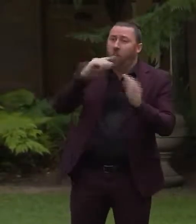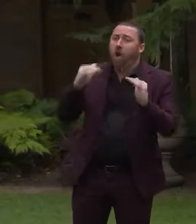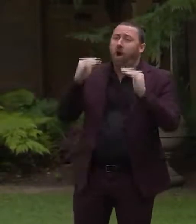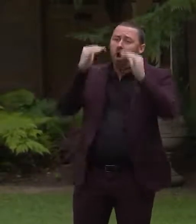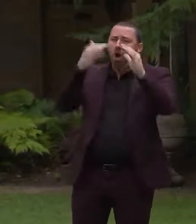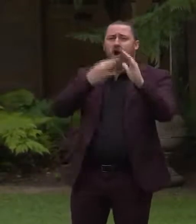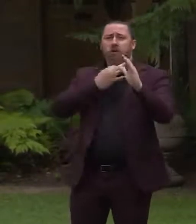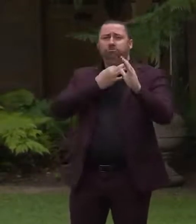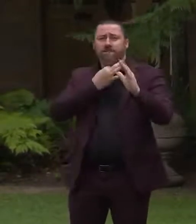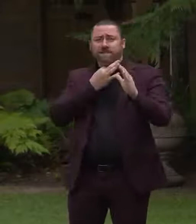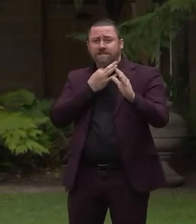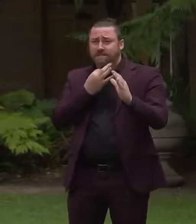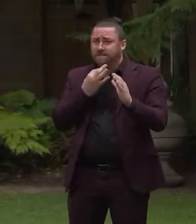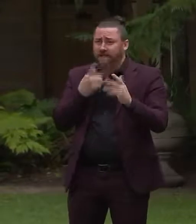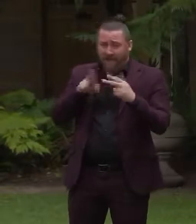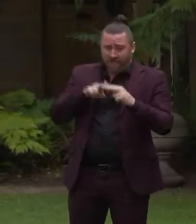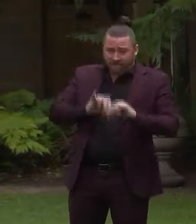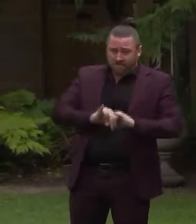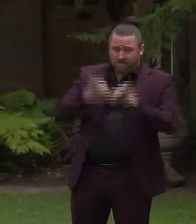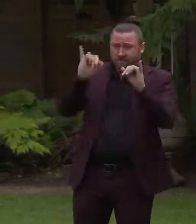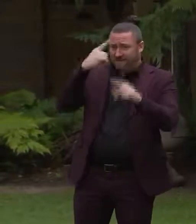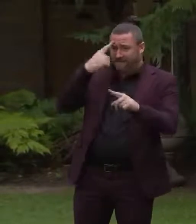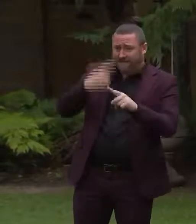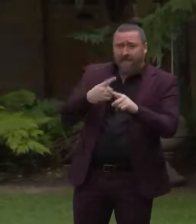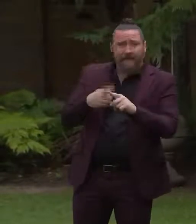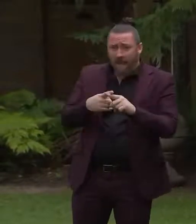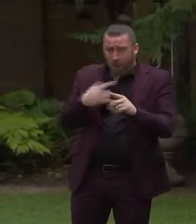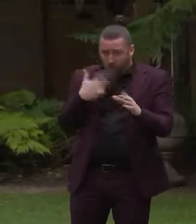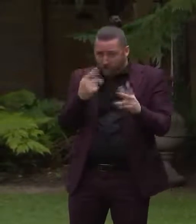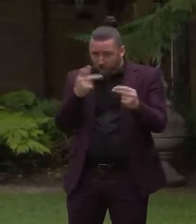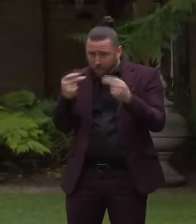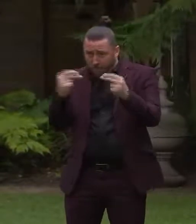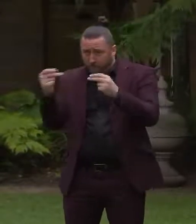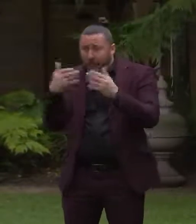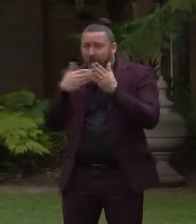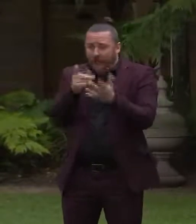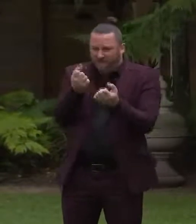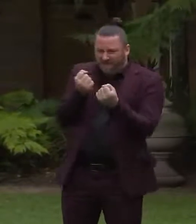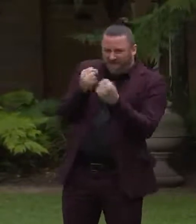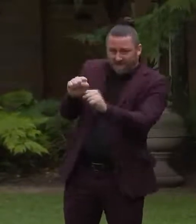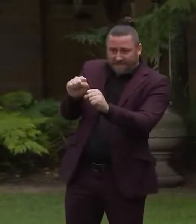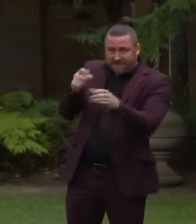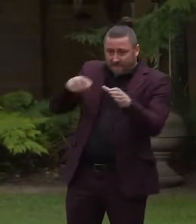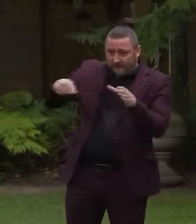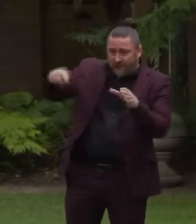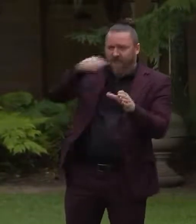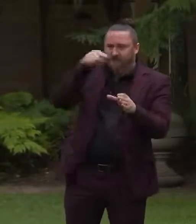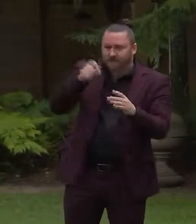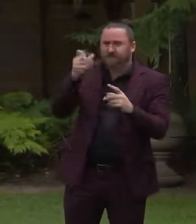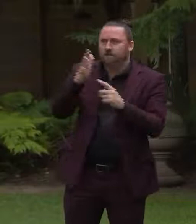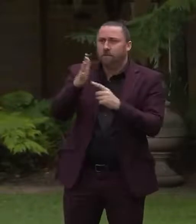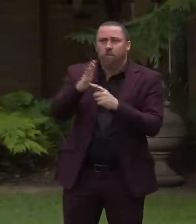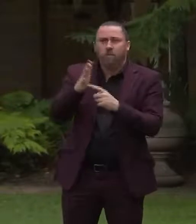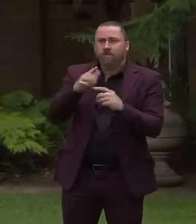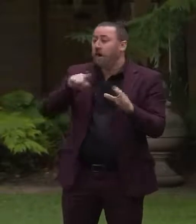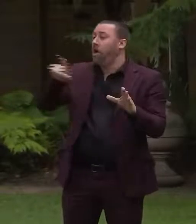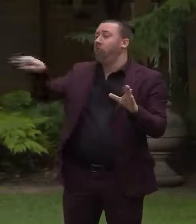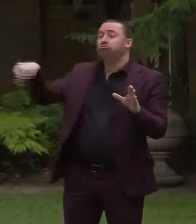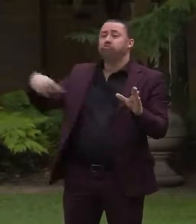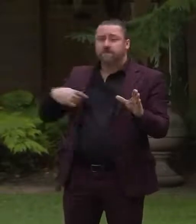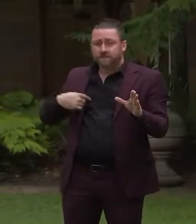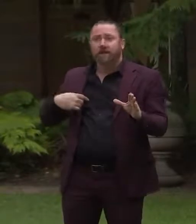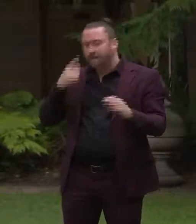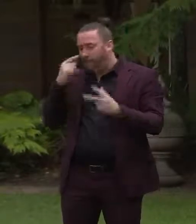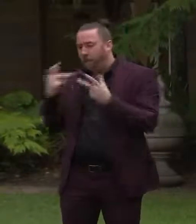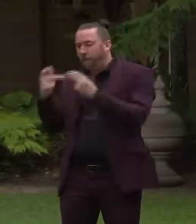vaccinated and we get the people supporting those most vulnerable, that is the really critical group, and we'll do as many others